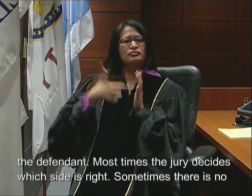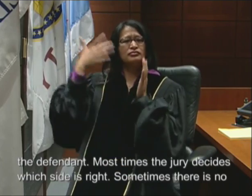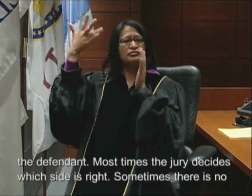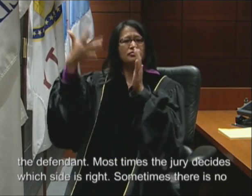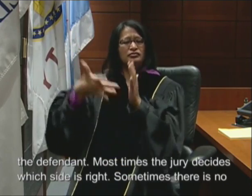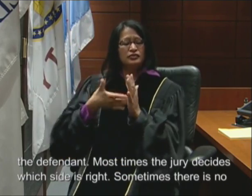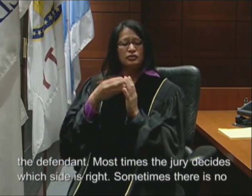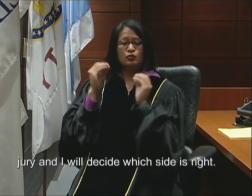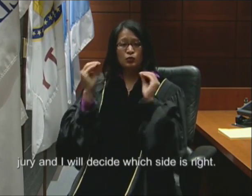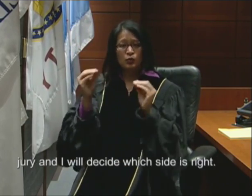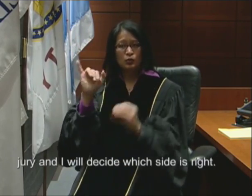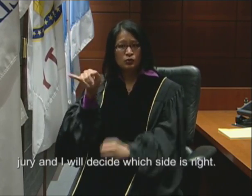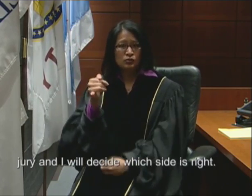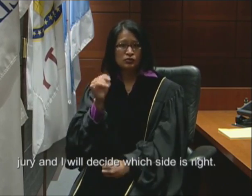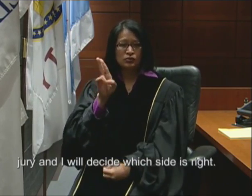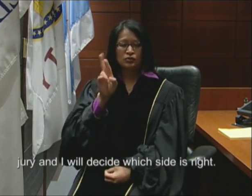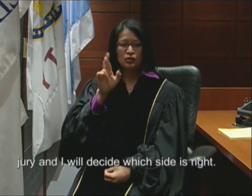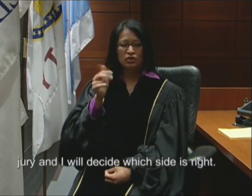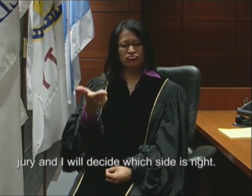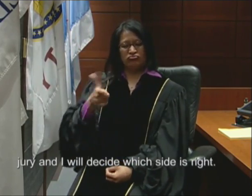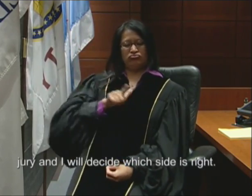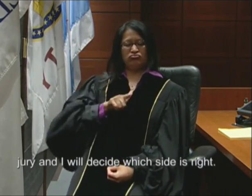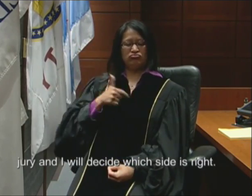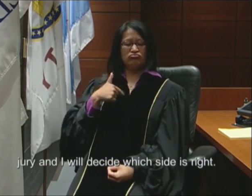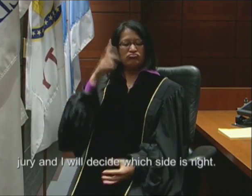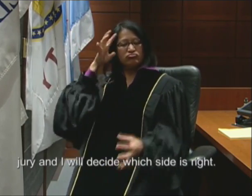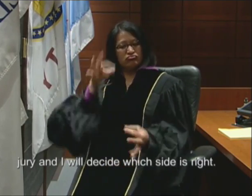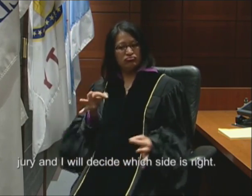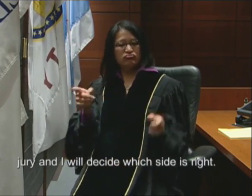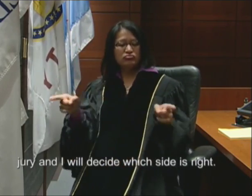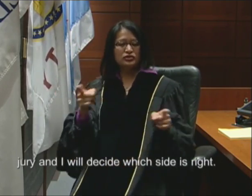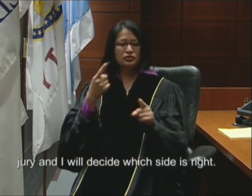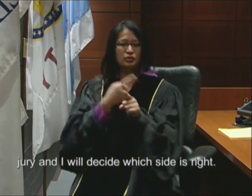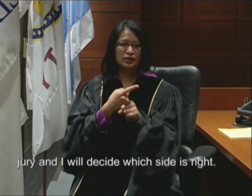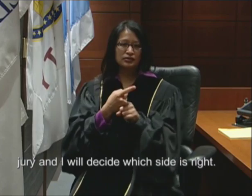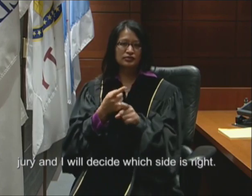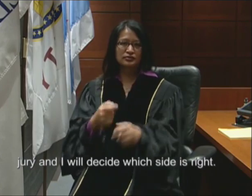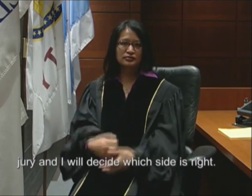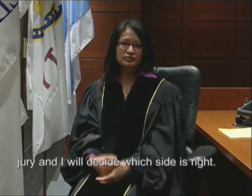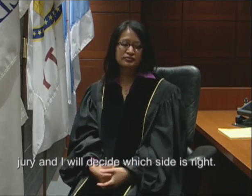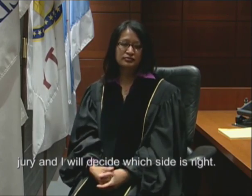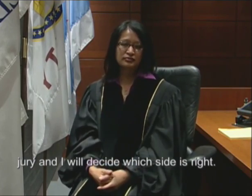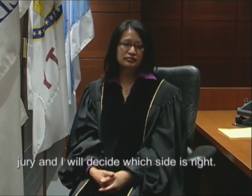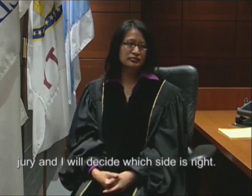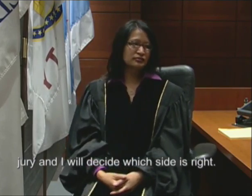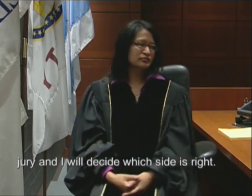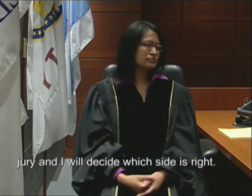right. Sometimes there is no jury, and I will decide which side is right.